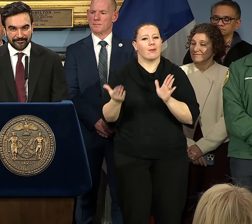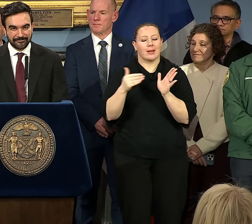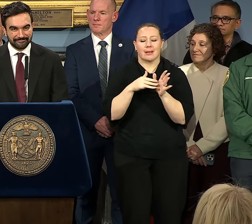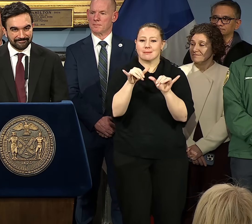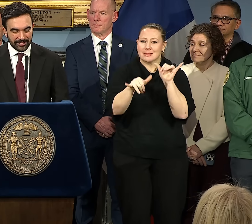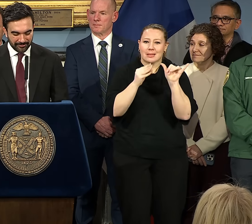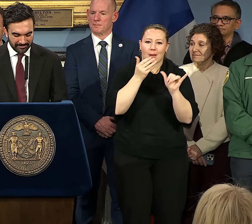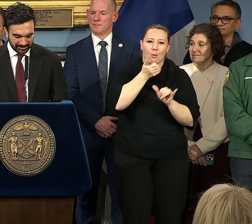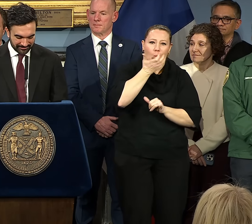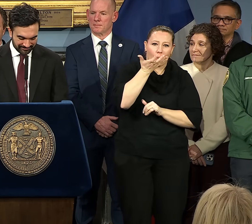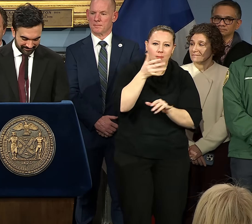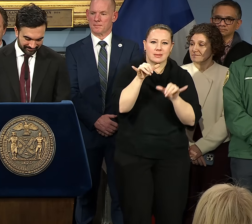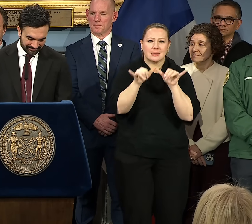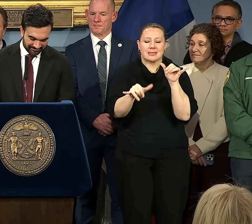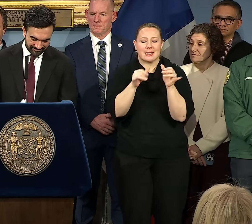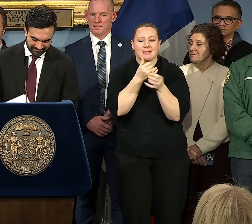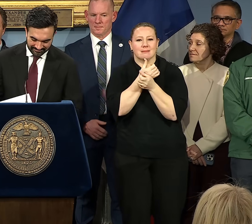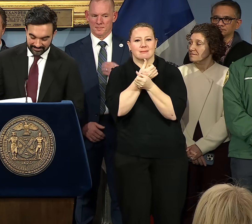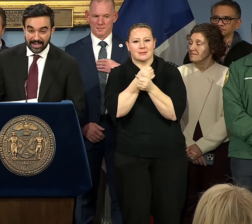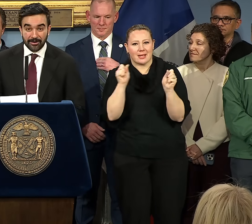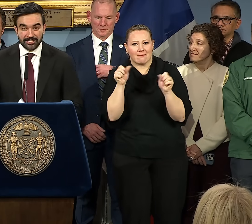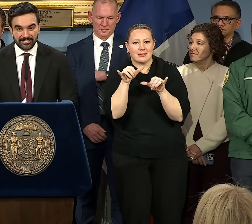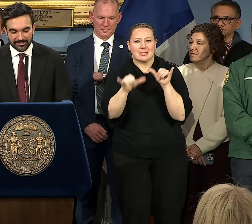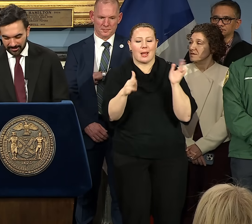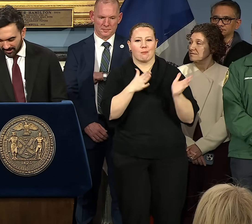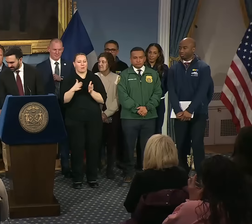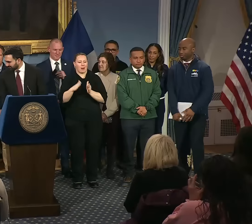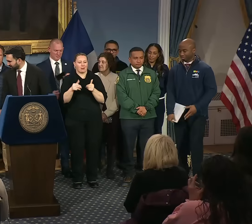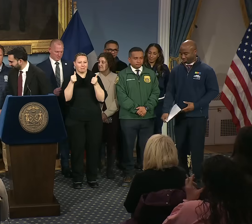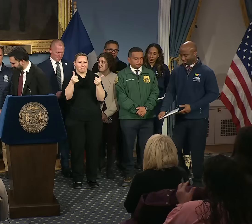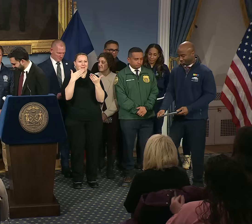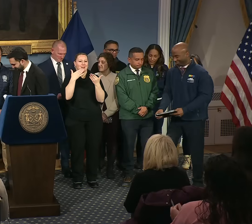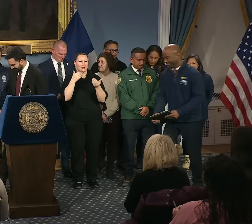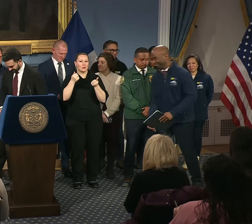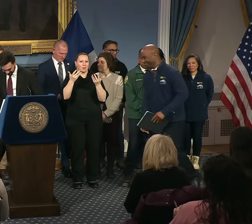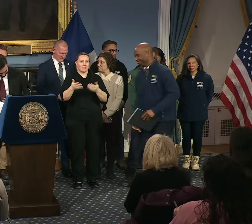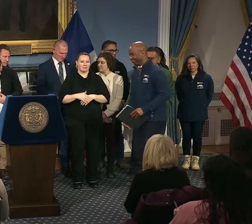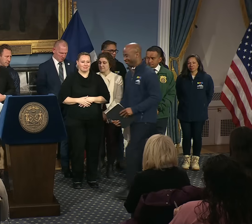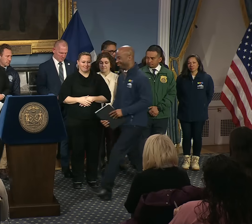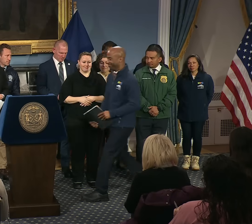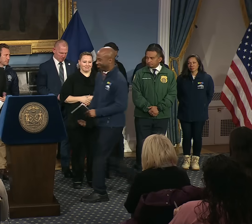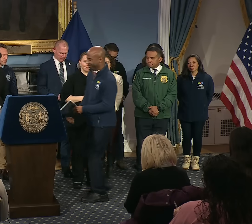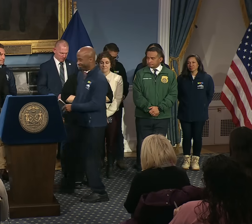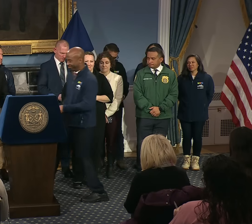stay safe. Thank you very much. Now our Chancellor, Kumar Samuels.